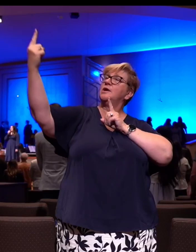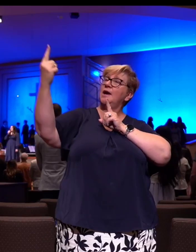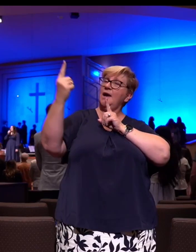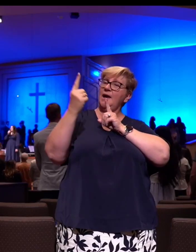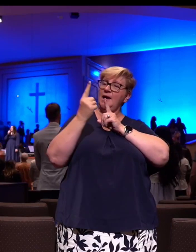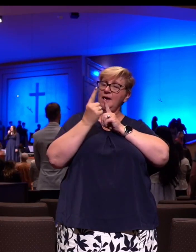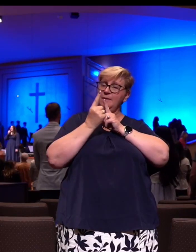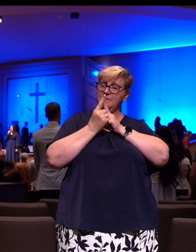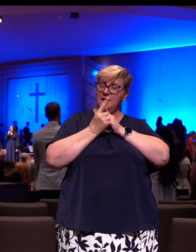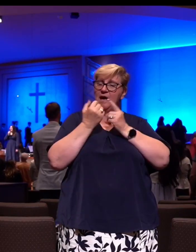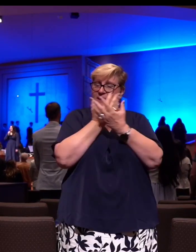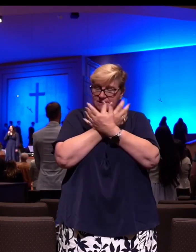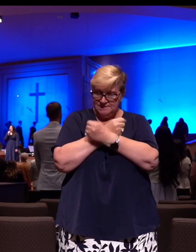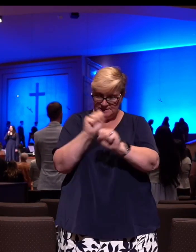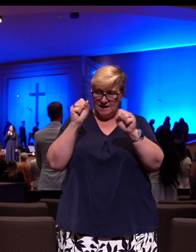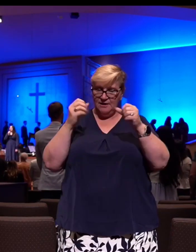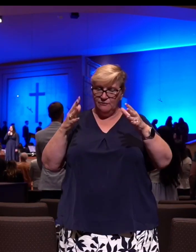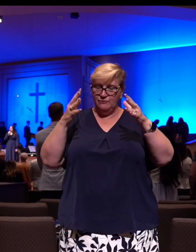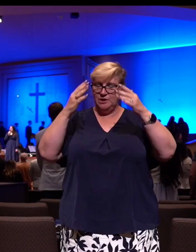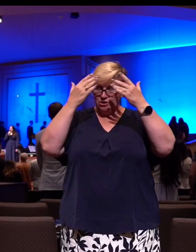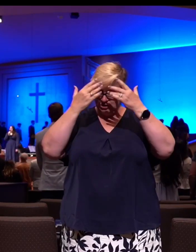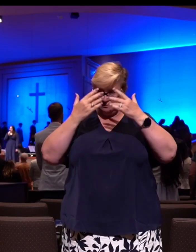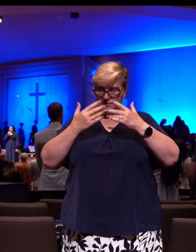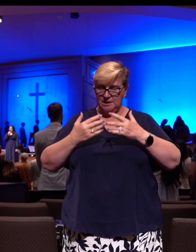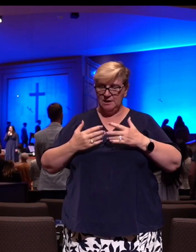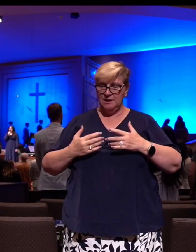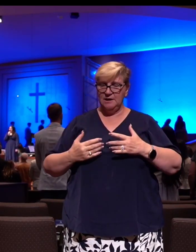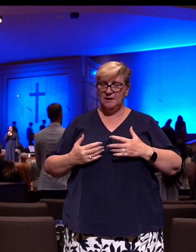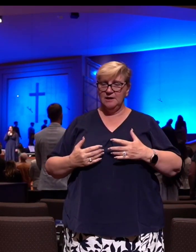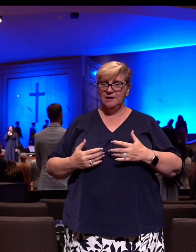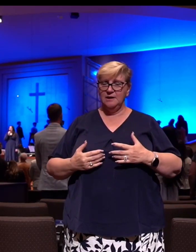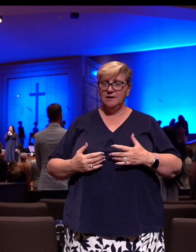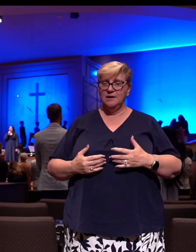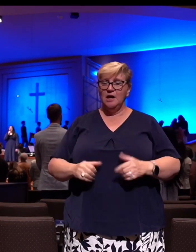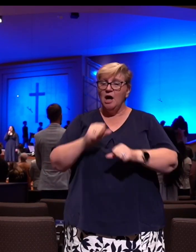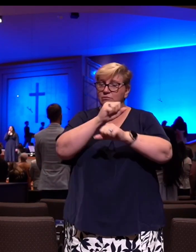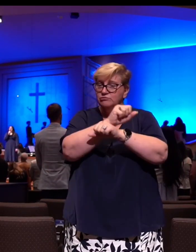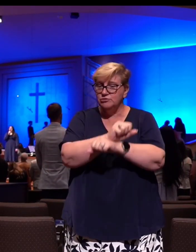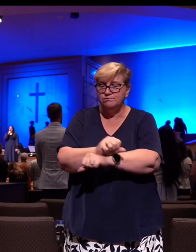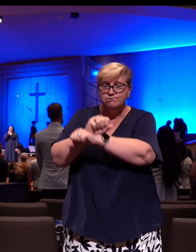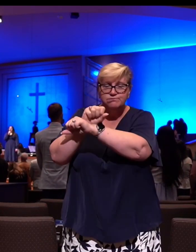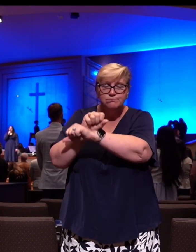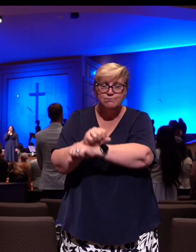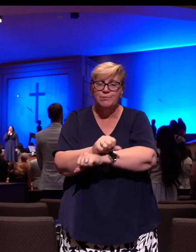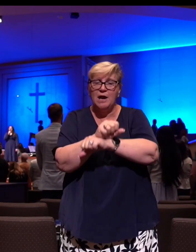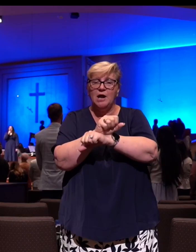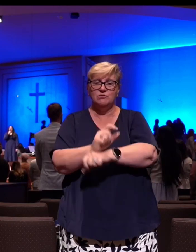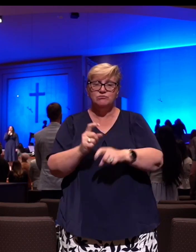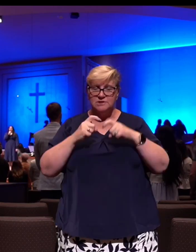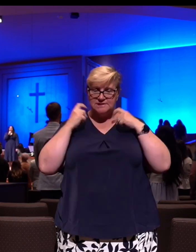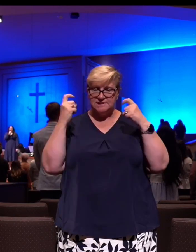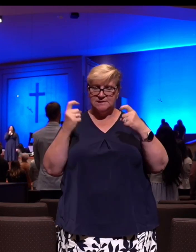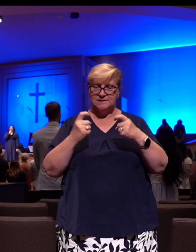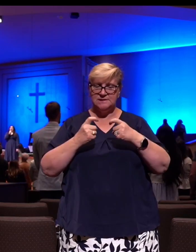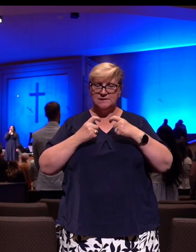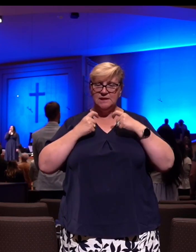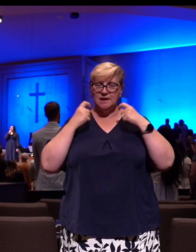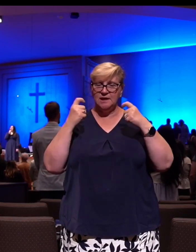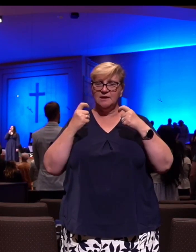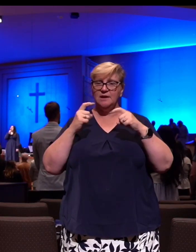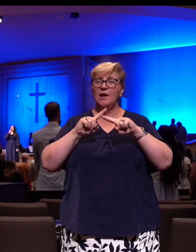rescued me. I was bound by all my sin when your